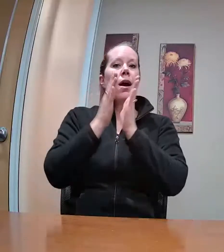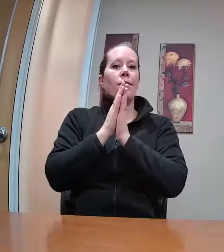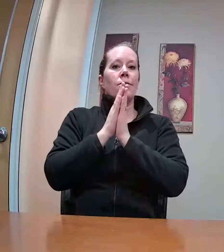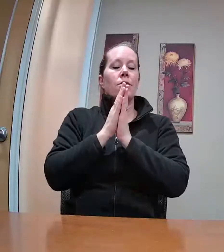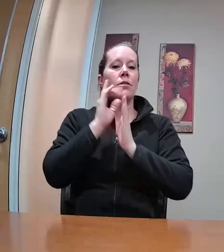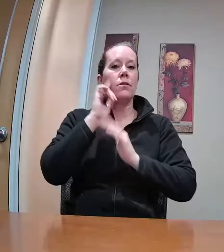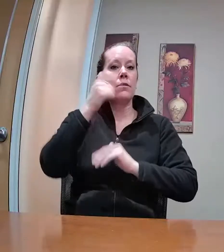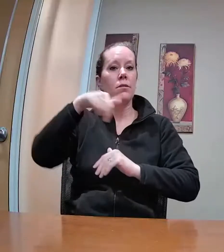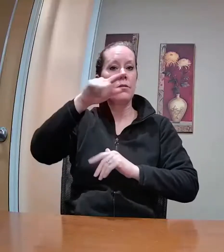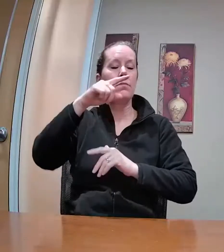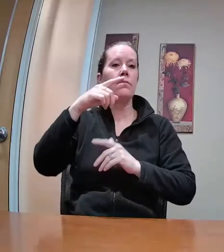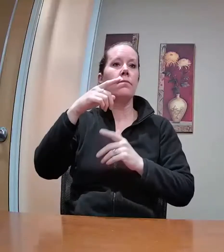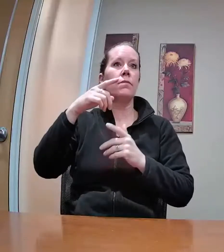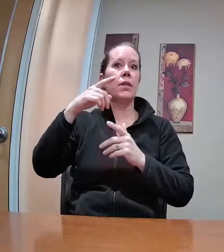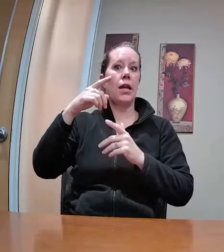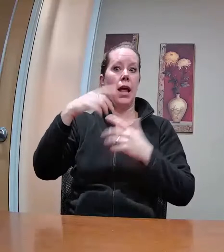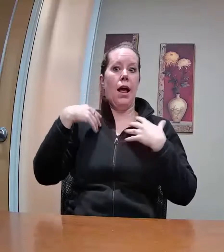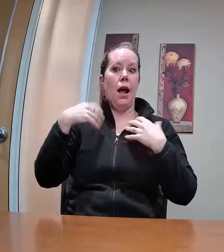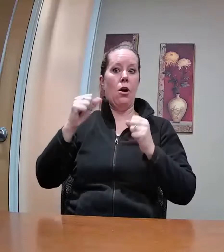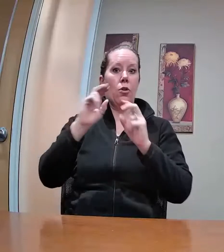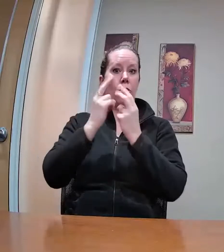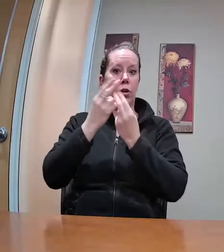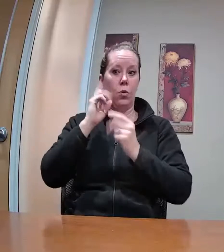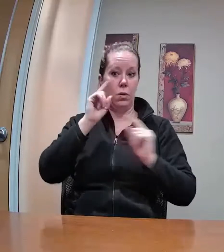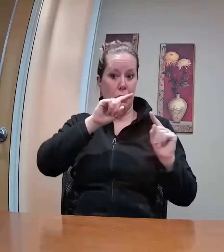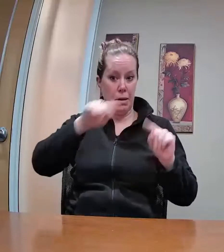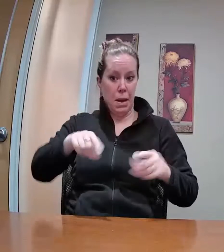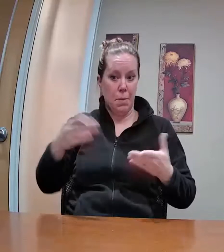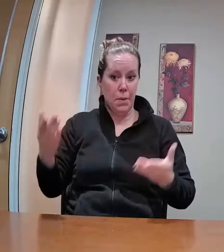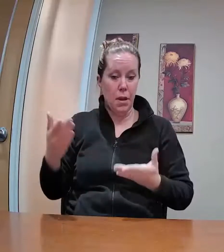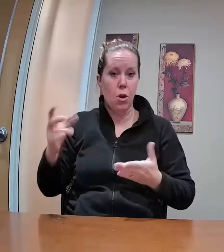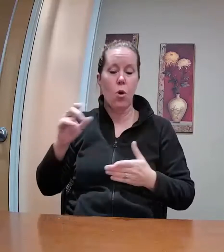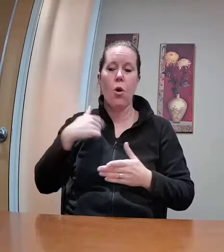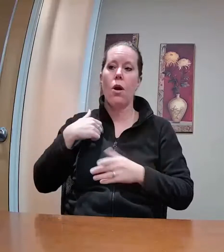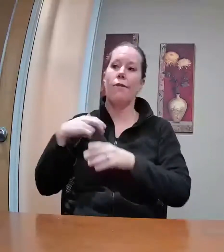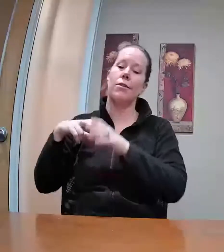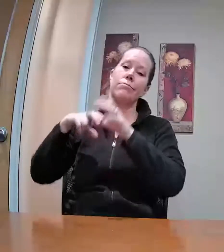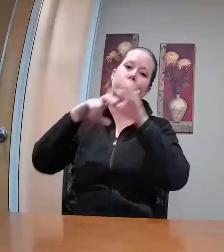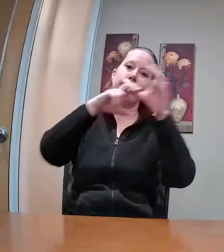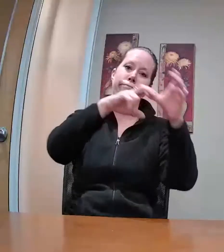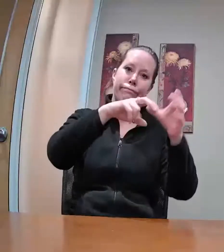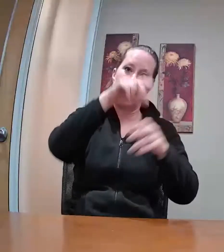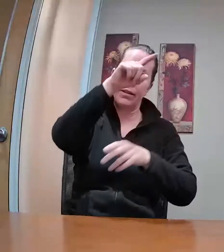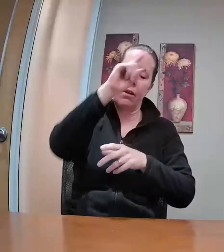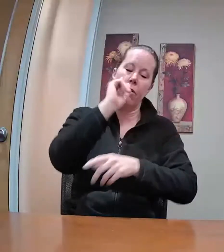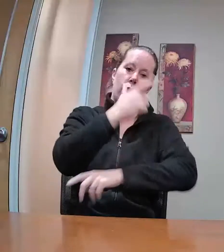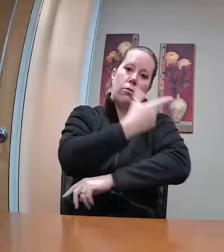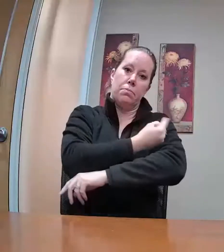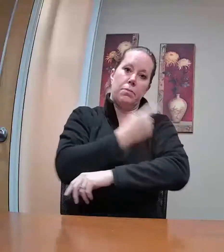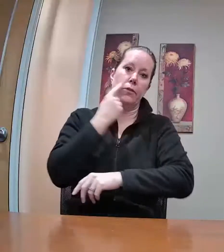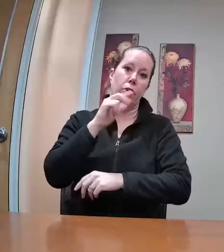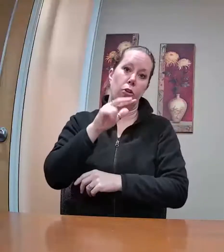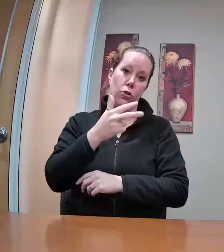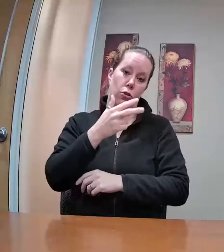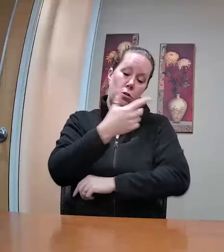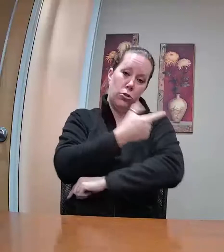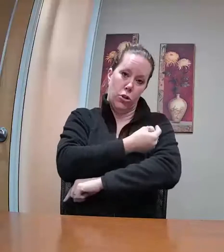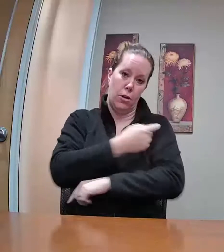Council, are they coming in or do we have to bus them to get their shots? So we'll let you know once we know what's going